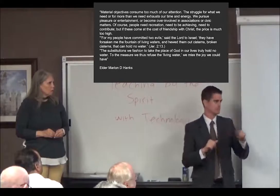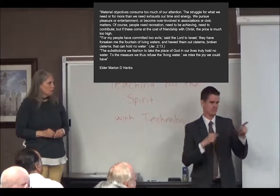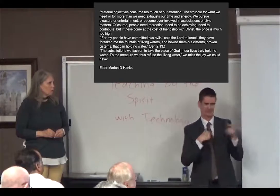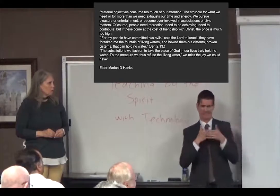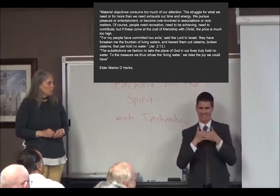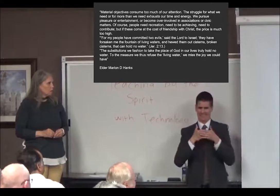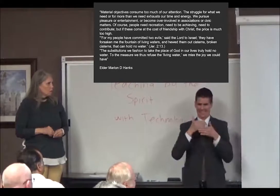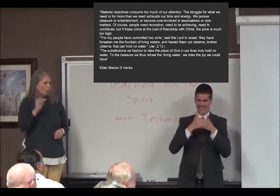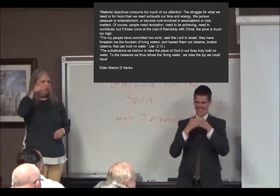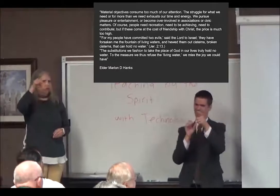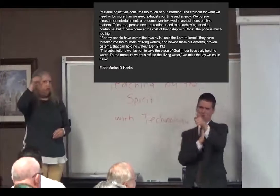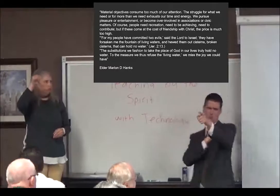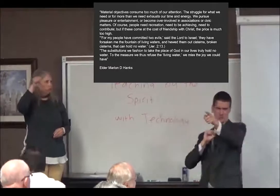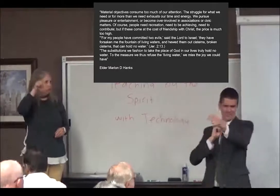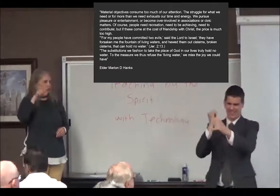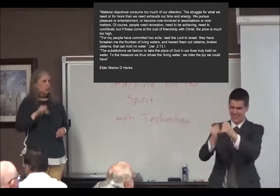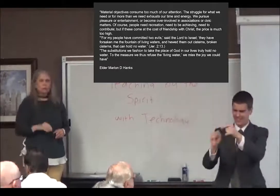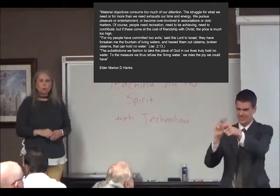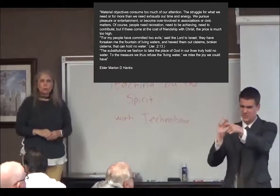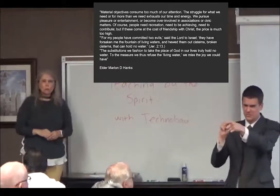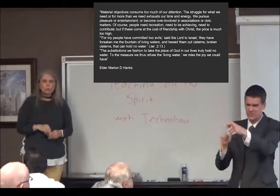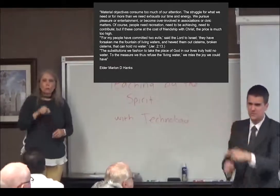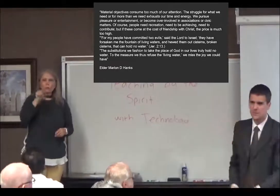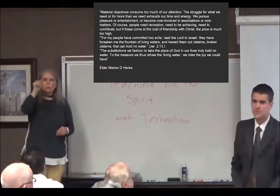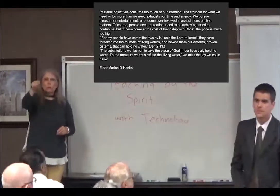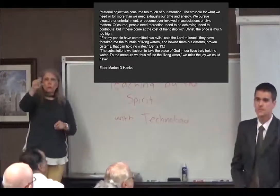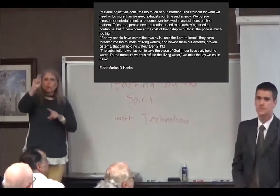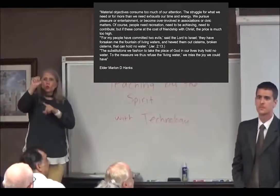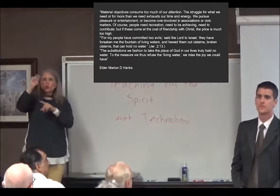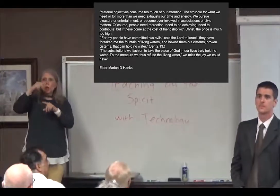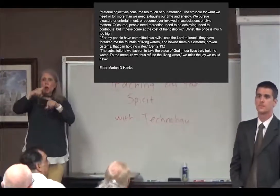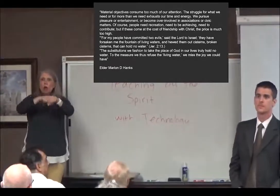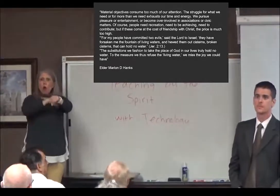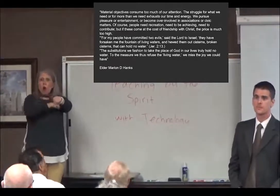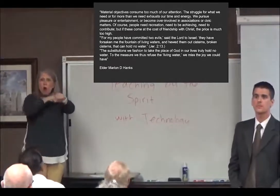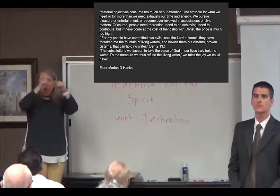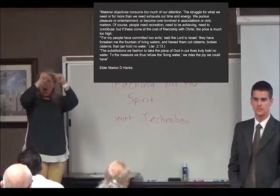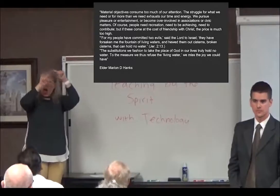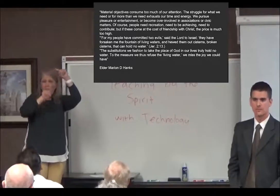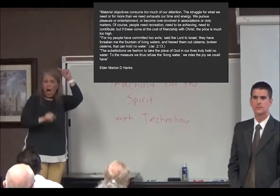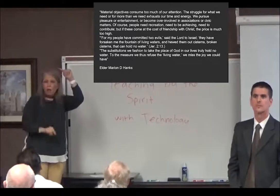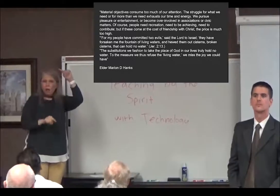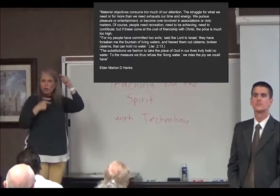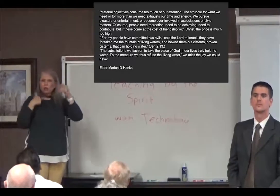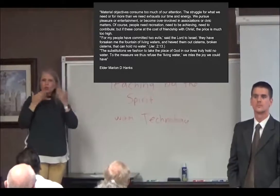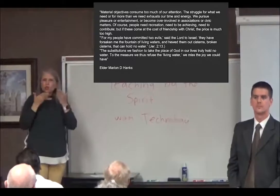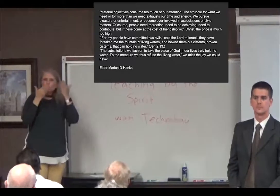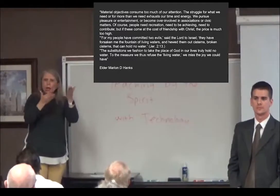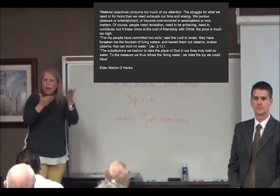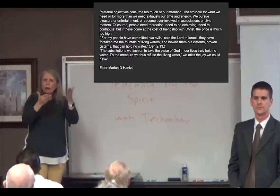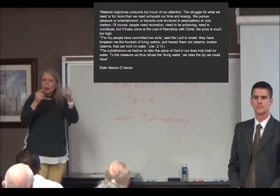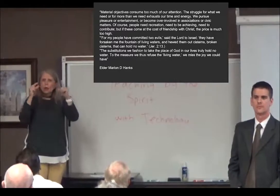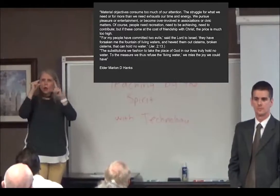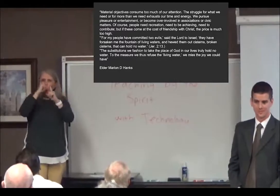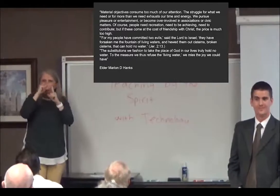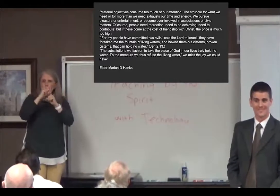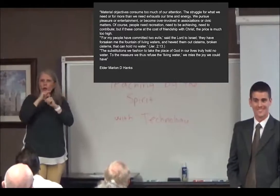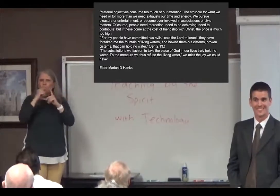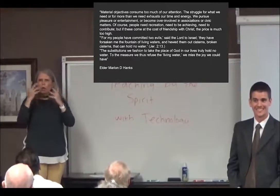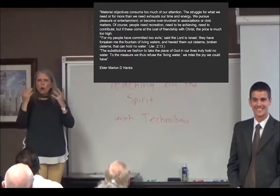read it themselves. That's perfect. Okay, sorry, last comment. Okay. If you have a long quote like this, maybe